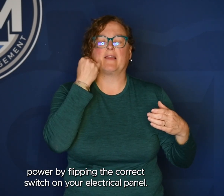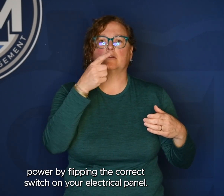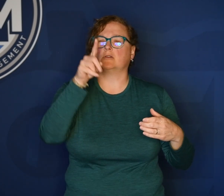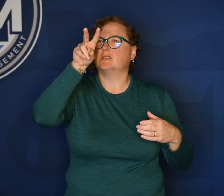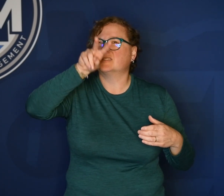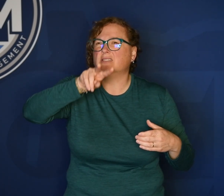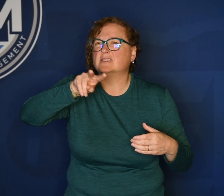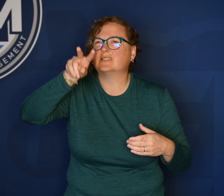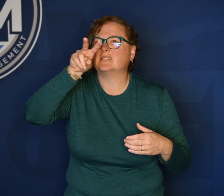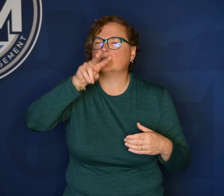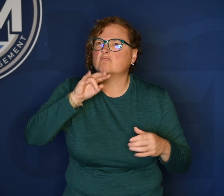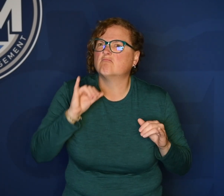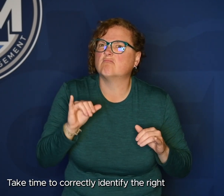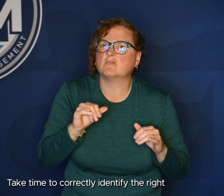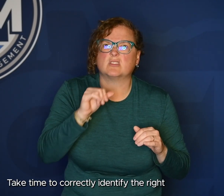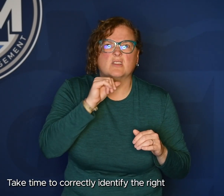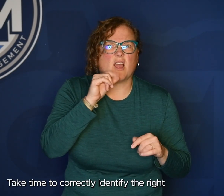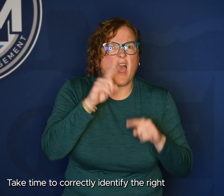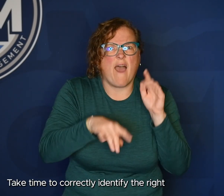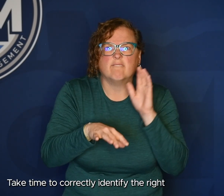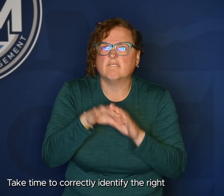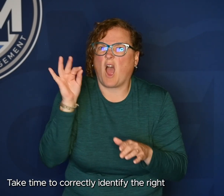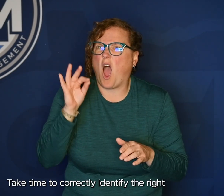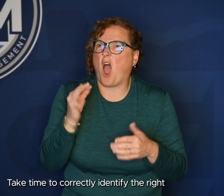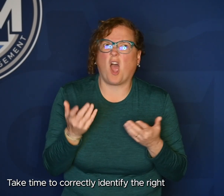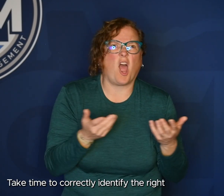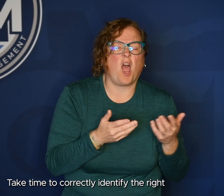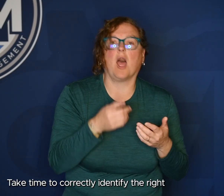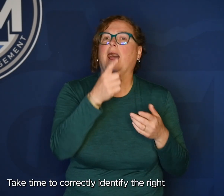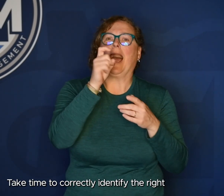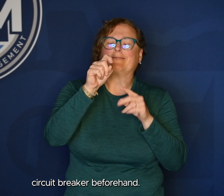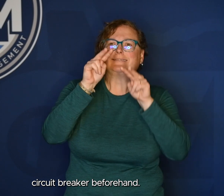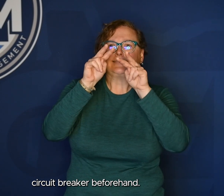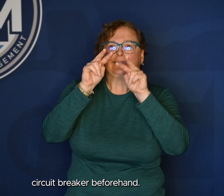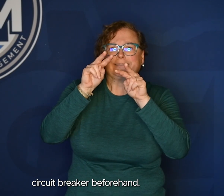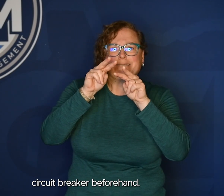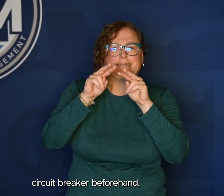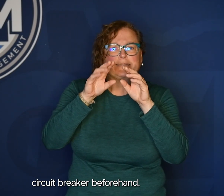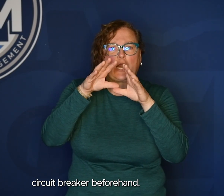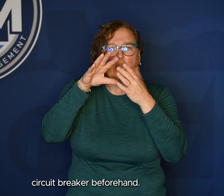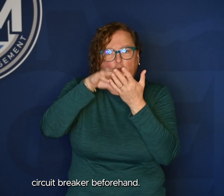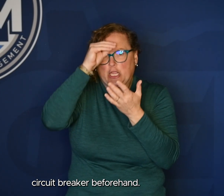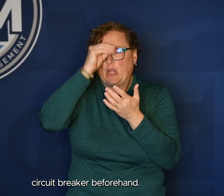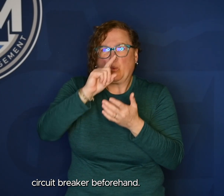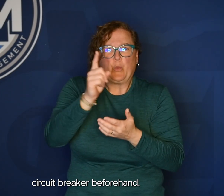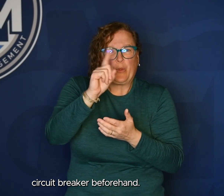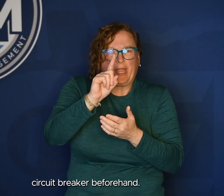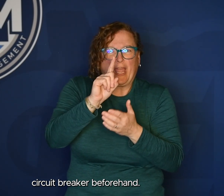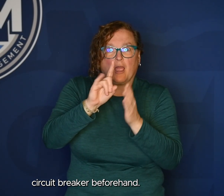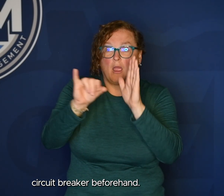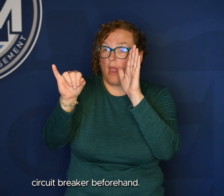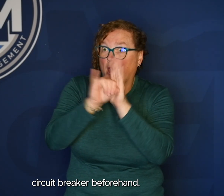panel. Take time to correctly identify the right circuit breaker beforehand.